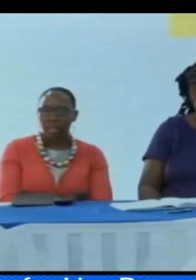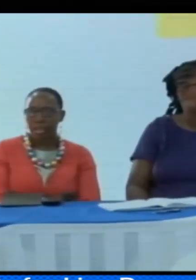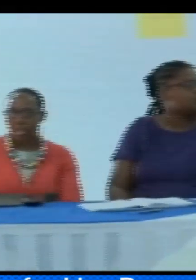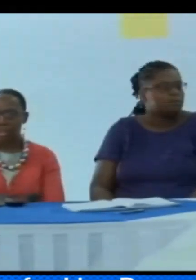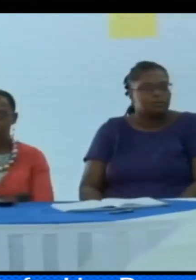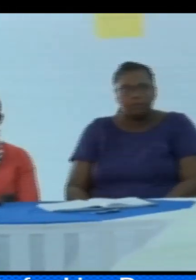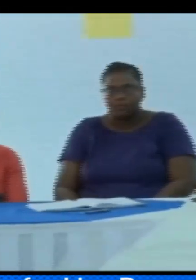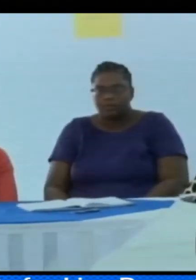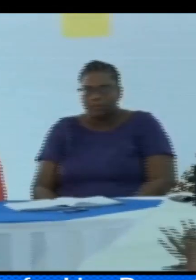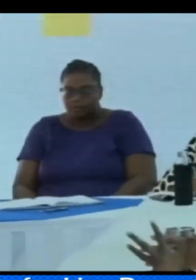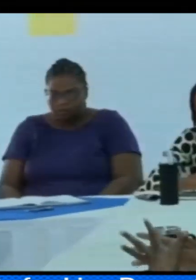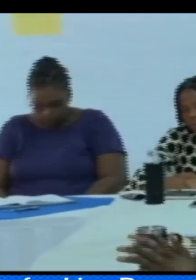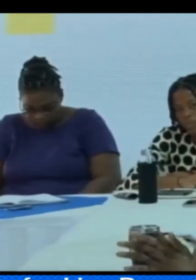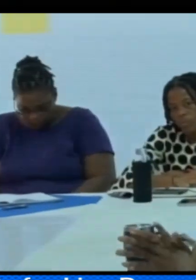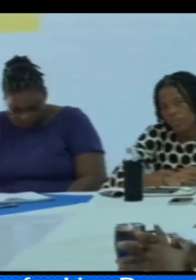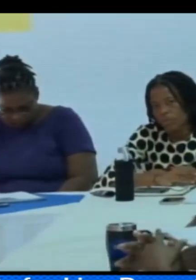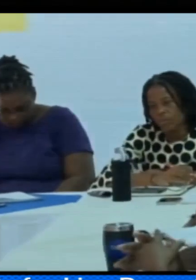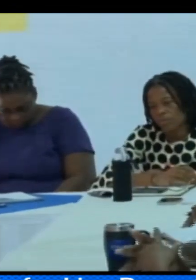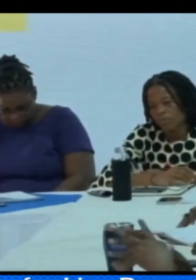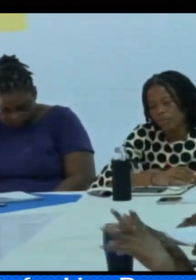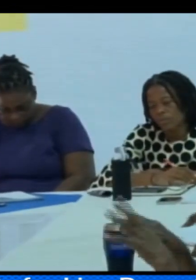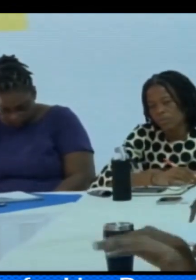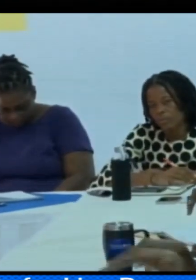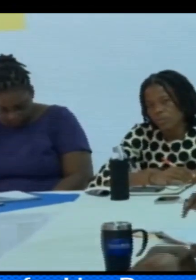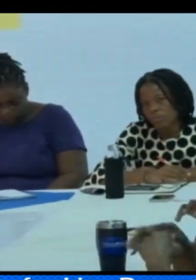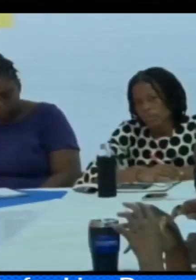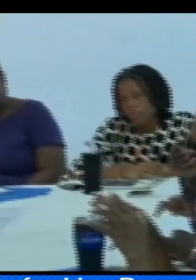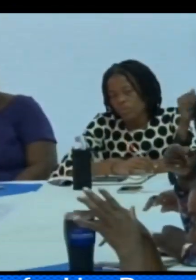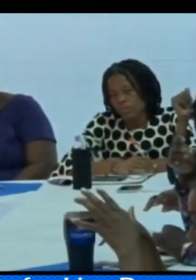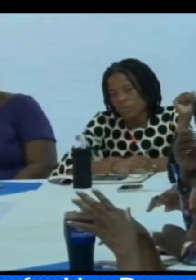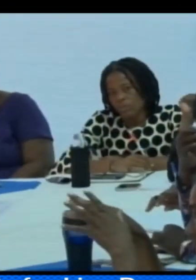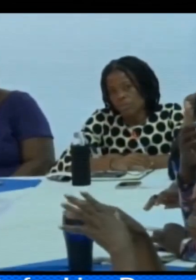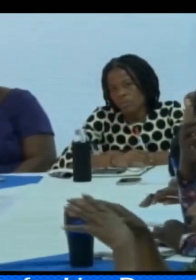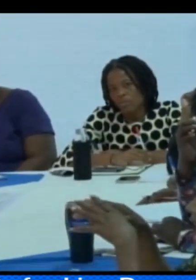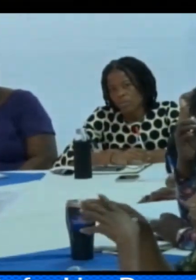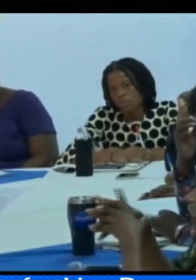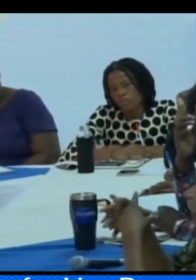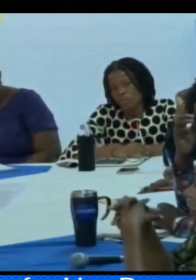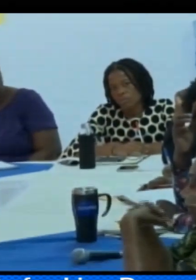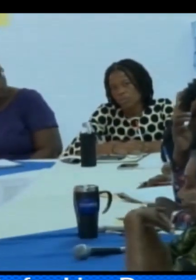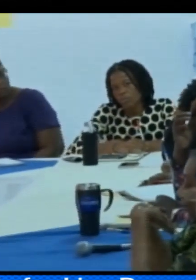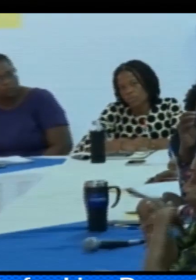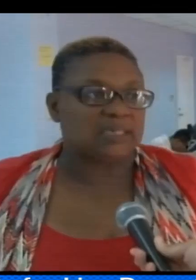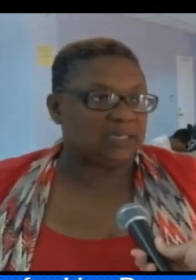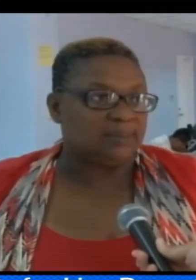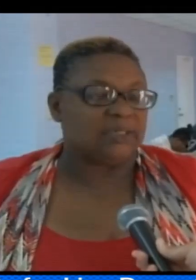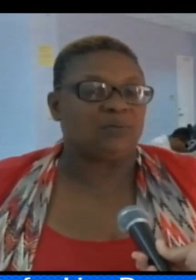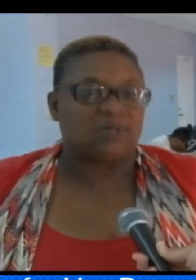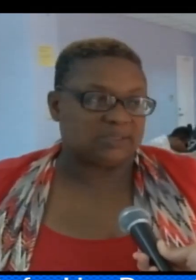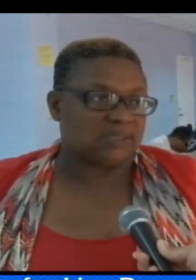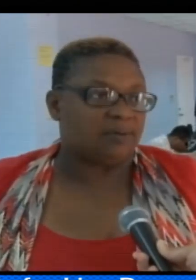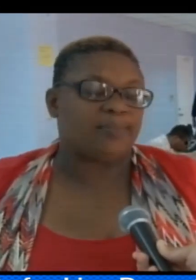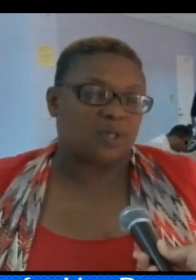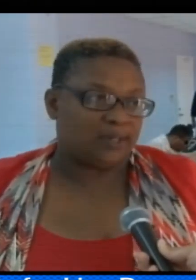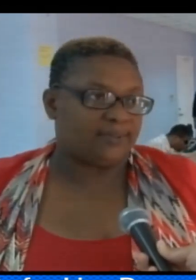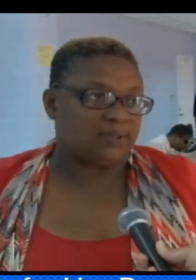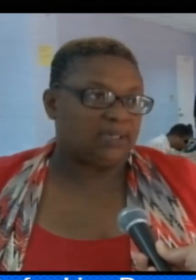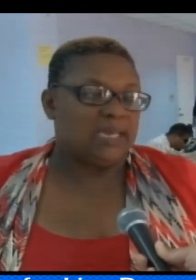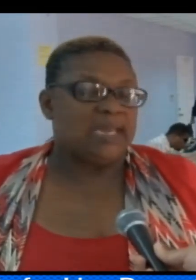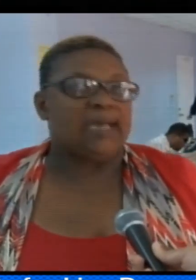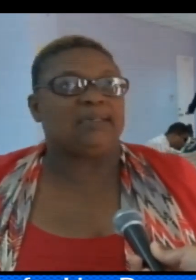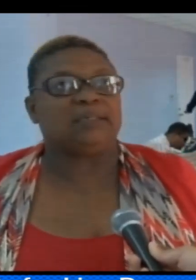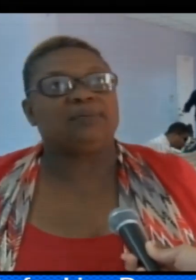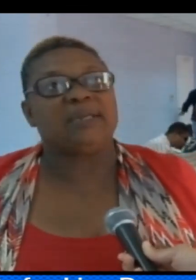children when they finish school. They should be trained and be employed just as anybody once they're